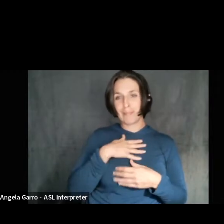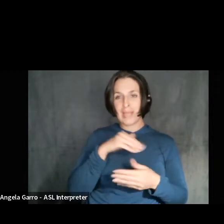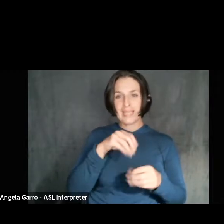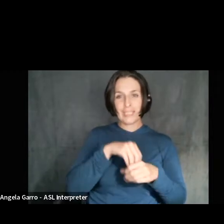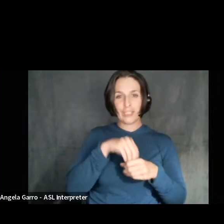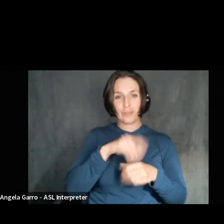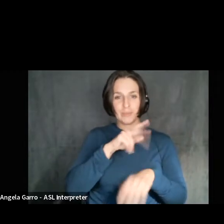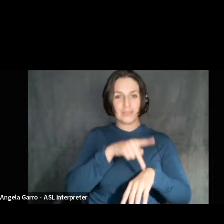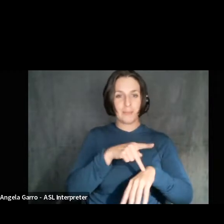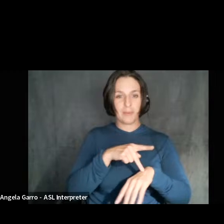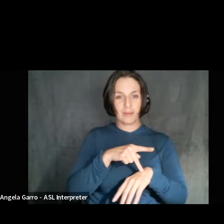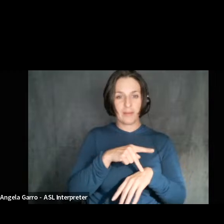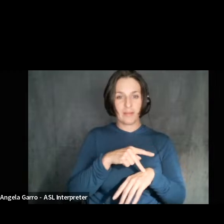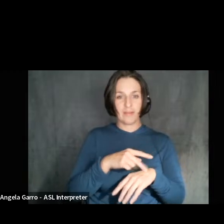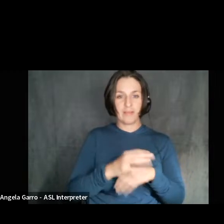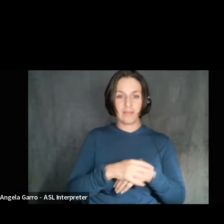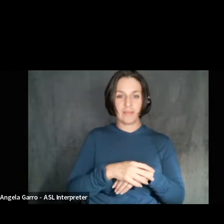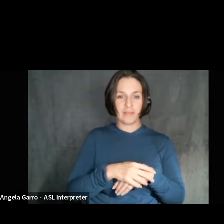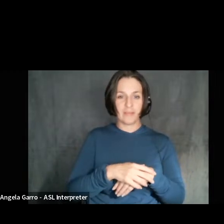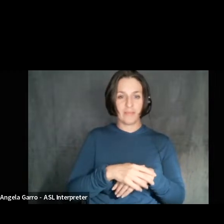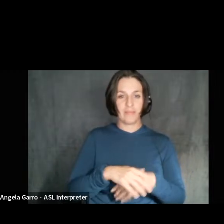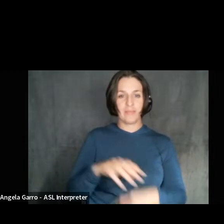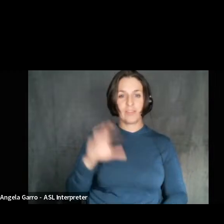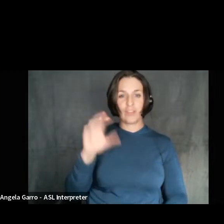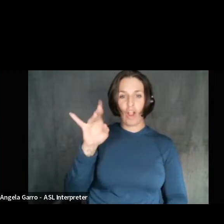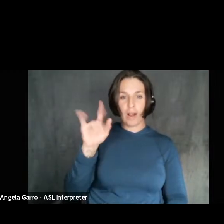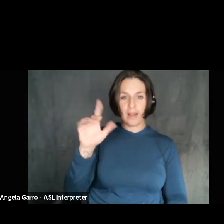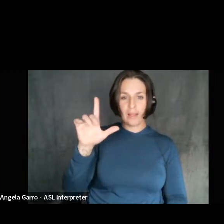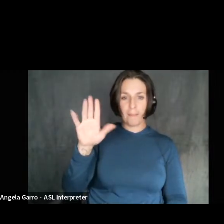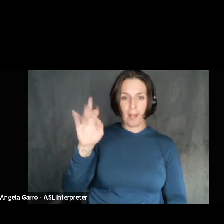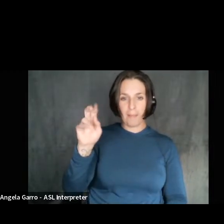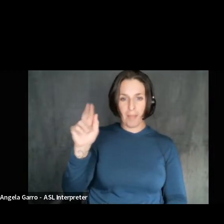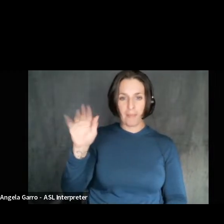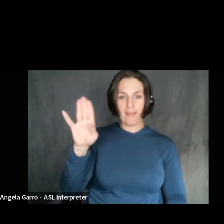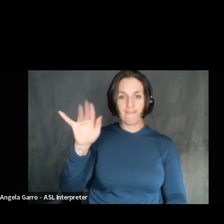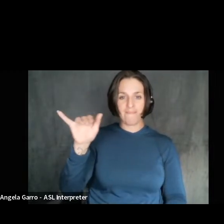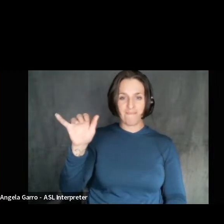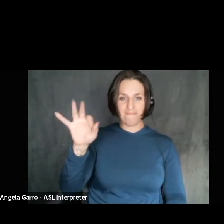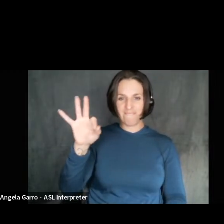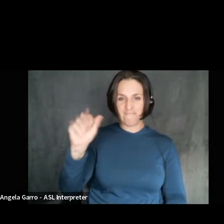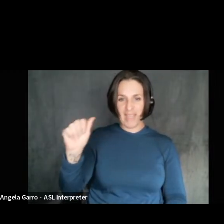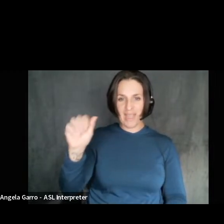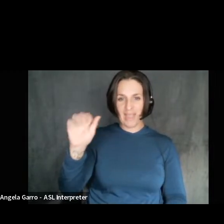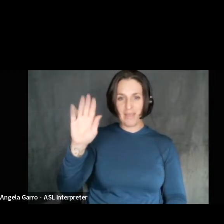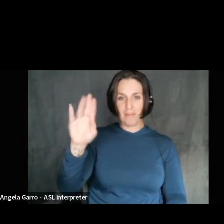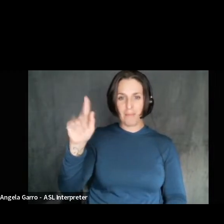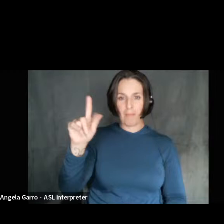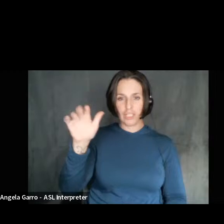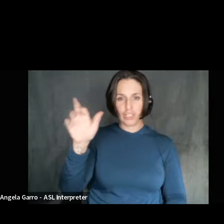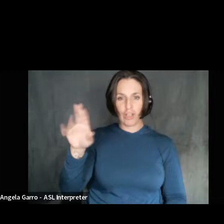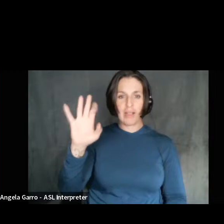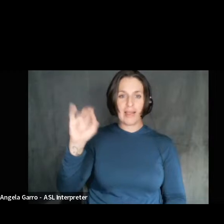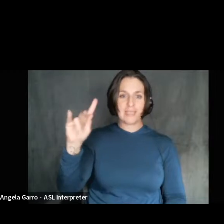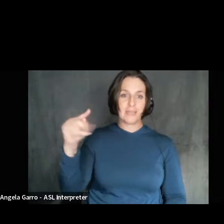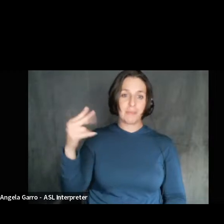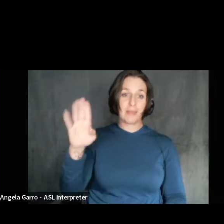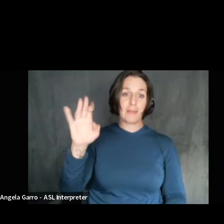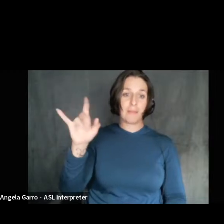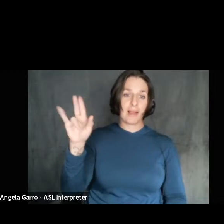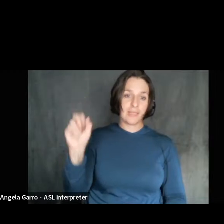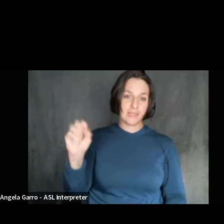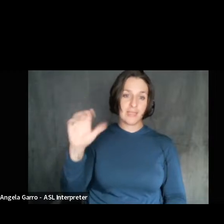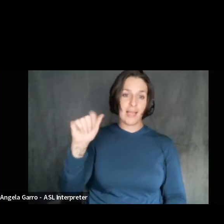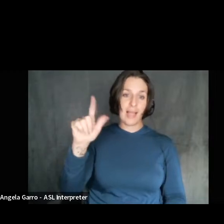Balmana, Faye Baltazar, Elizabeth Bellis, Alec Bolino,